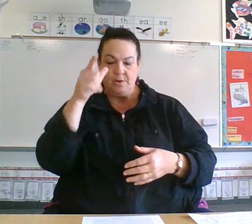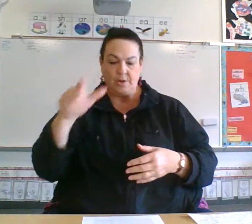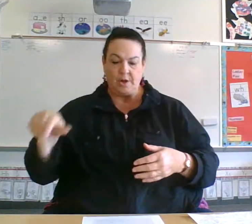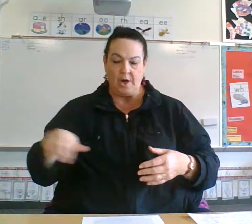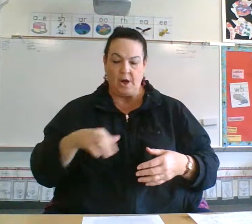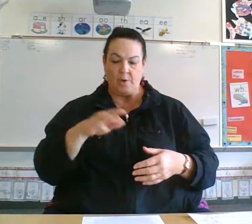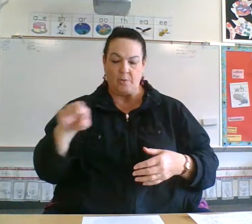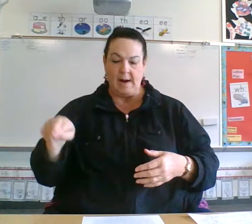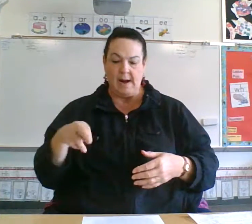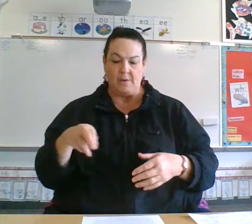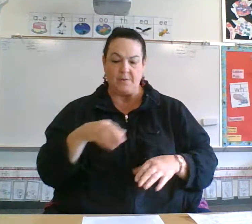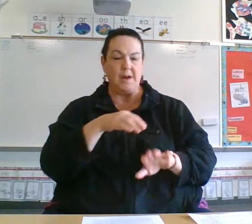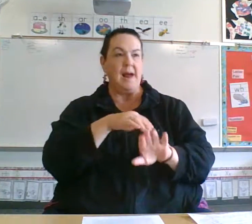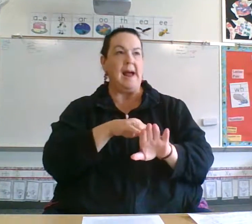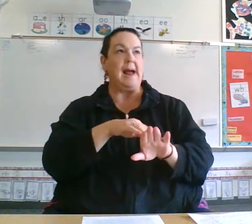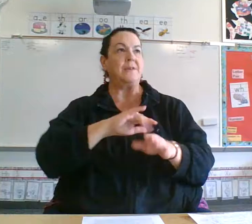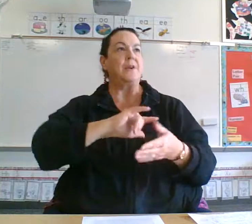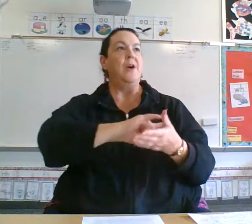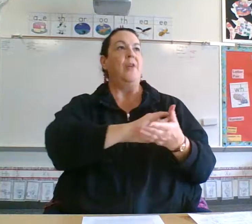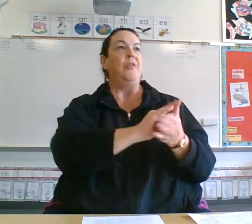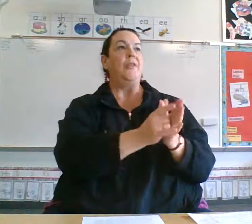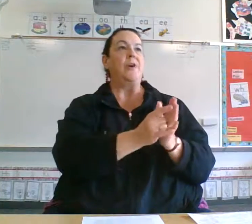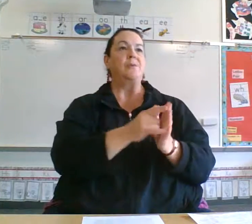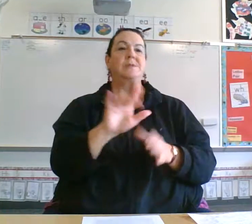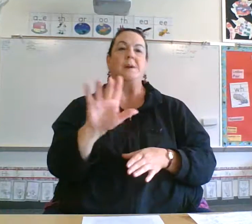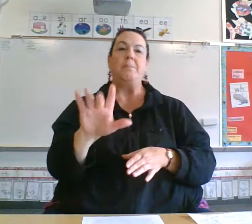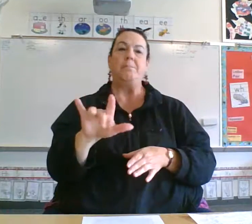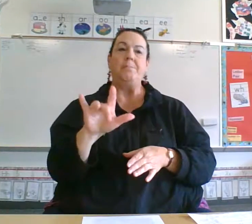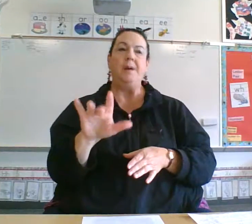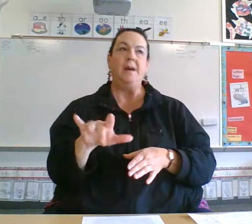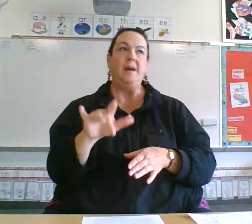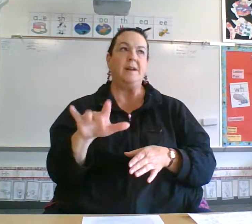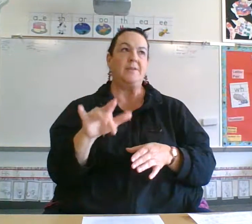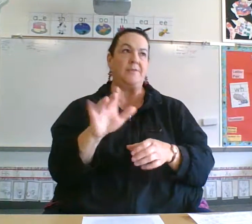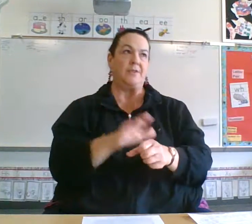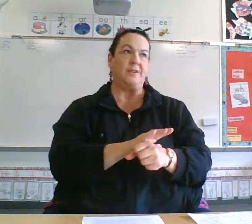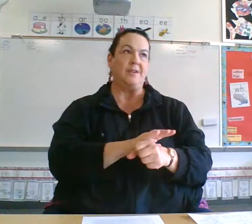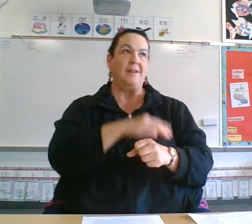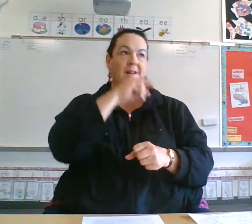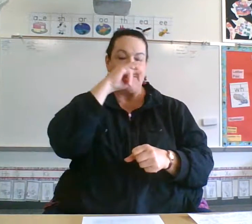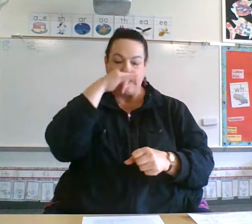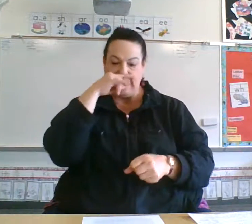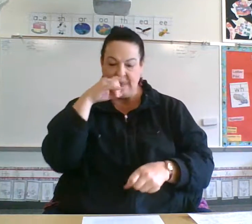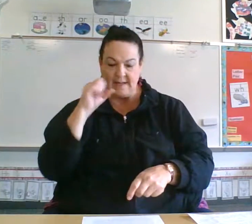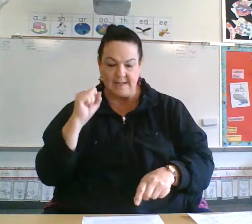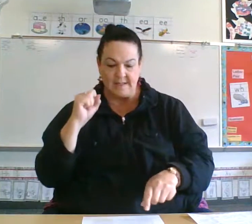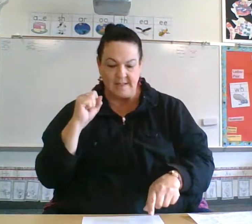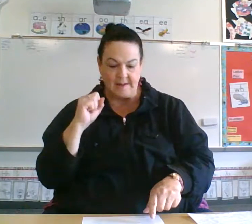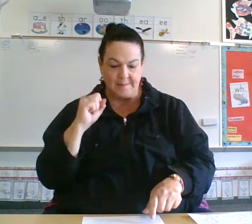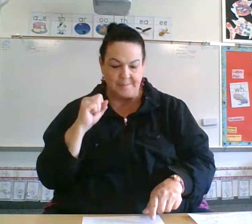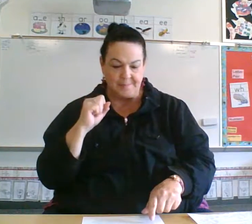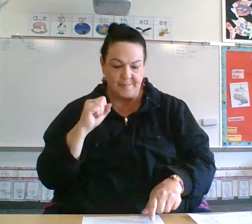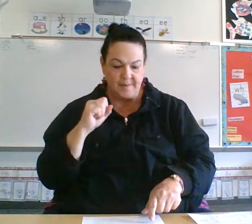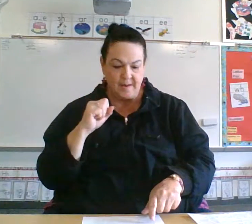Look around at those pitiful kids